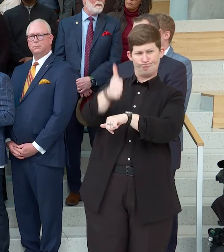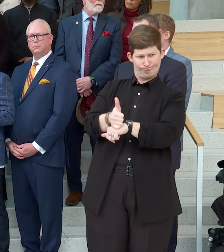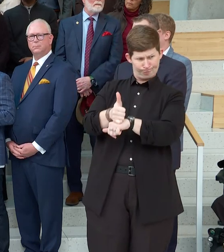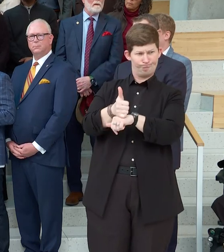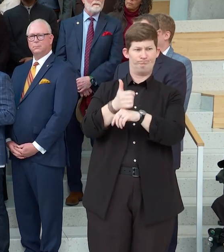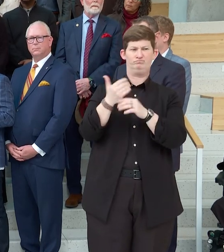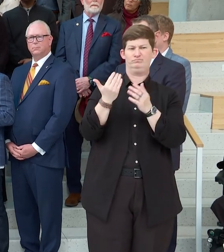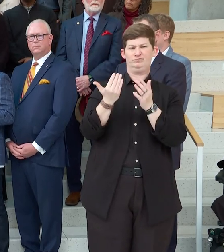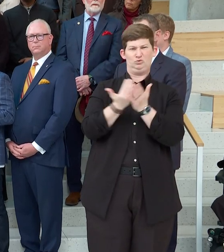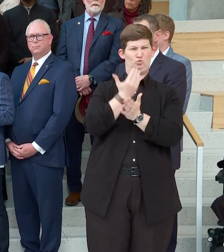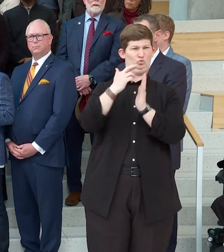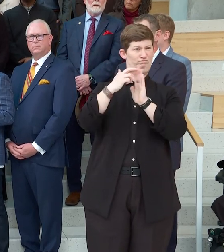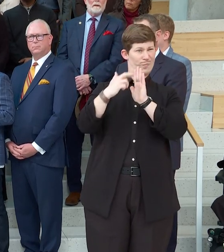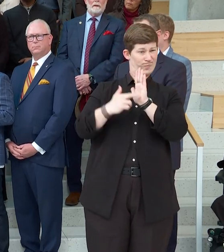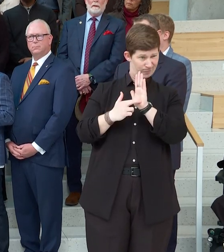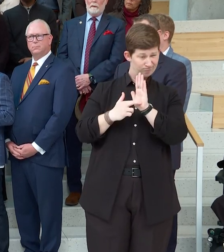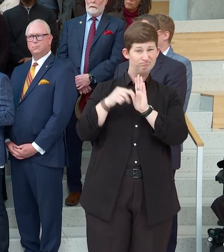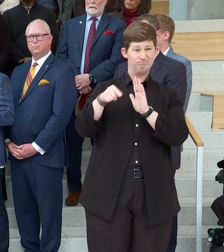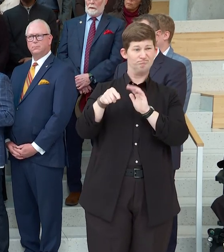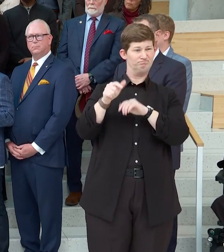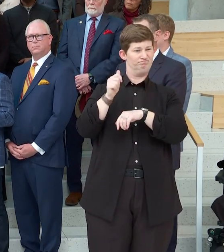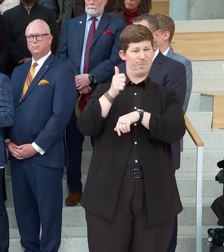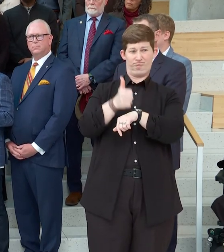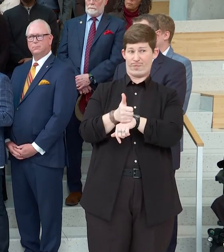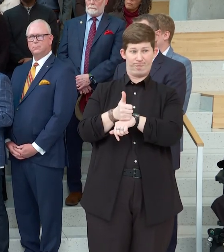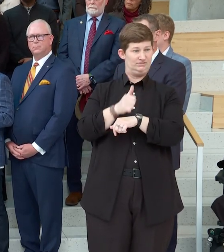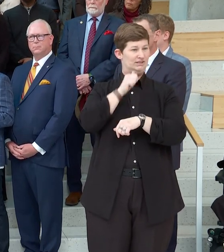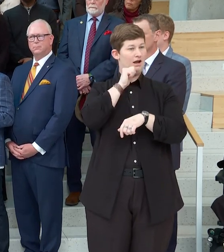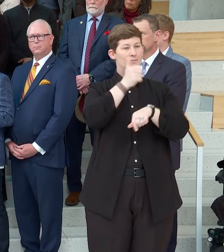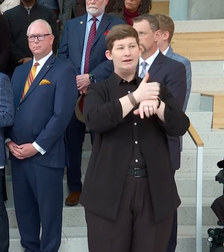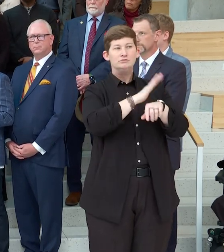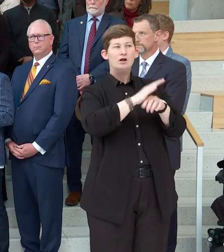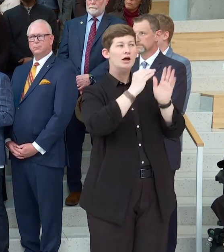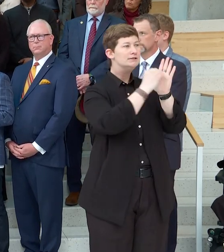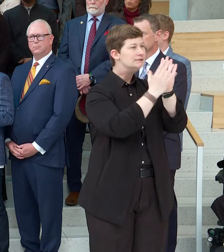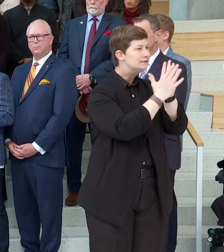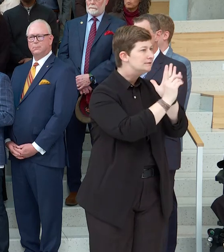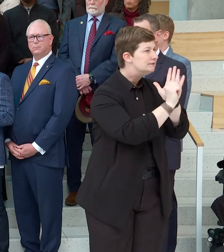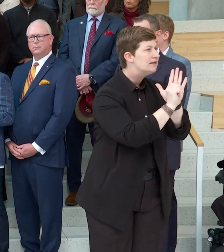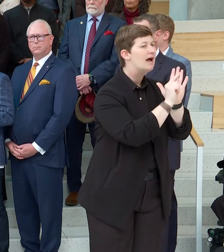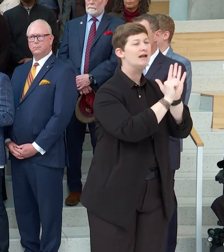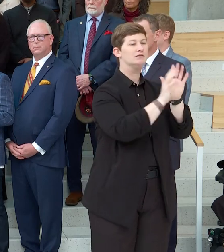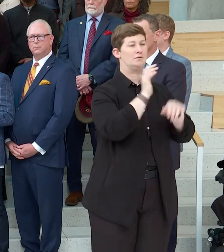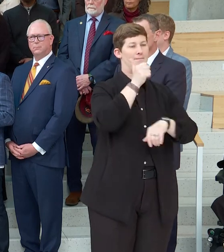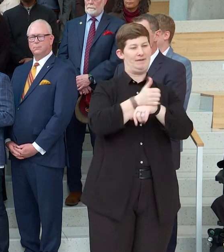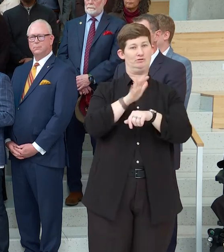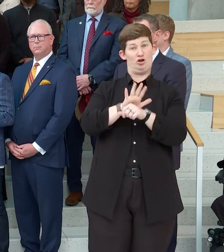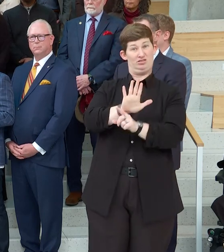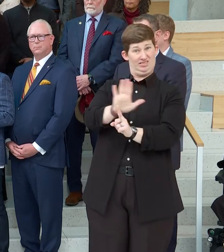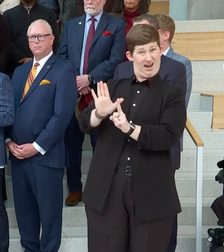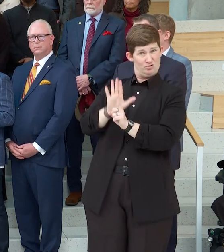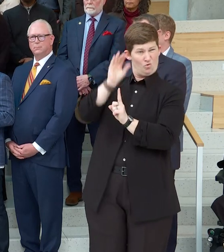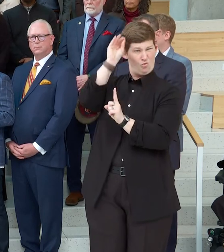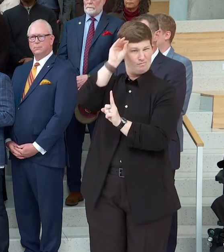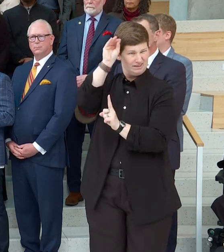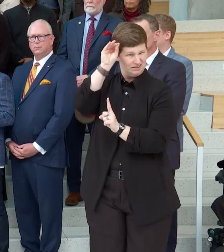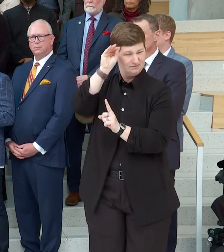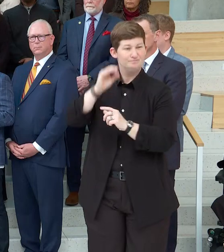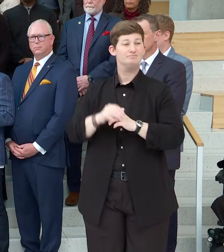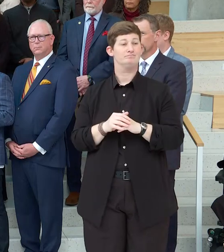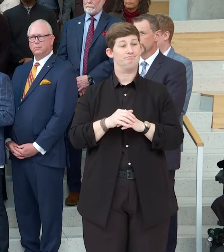wasn't based in data, but was based in ideology. I vetoed that ordinance. You know